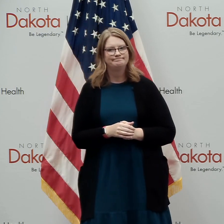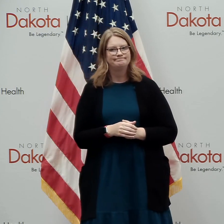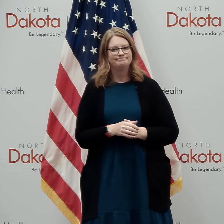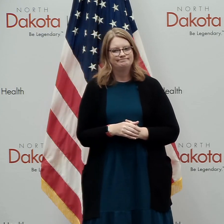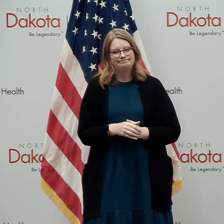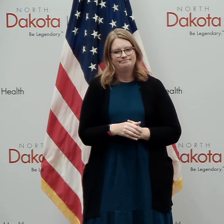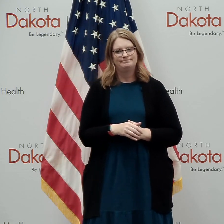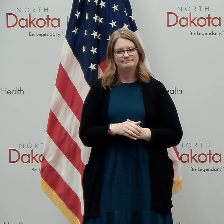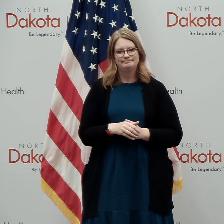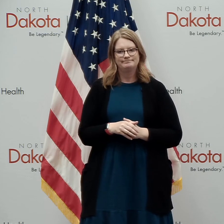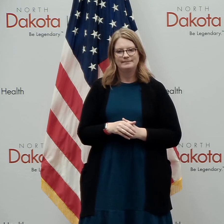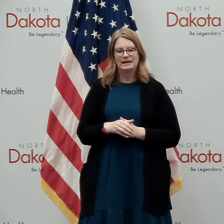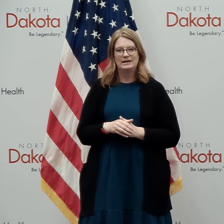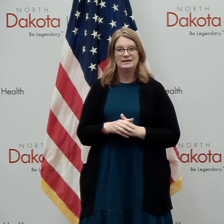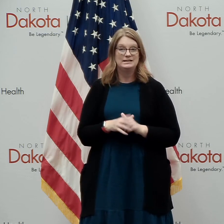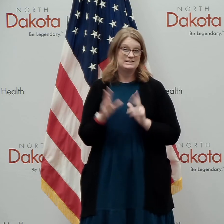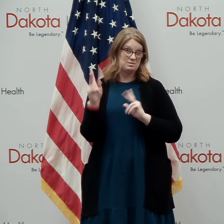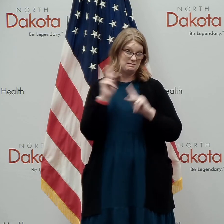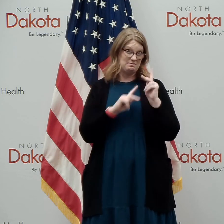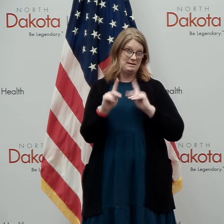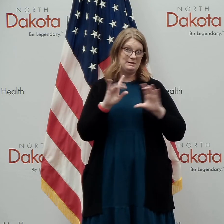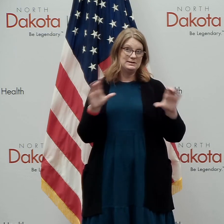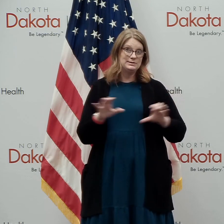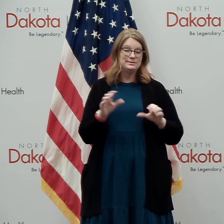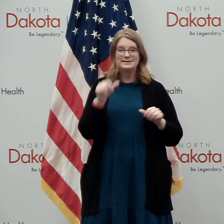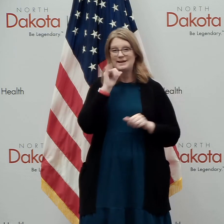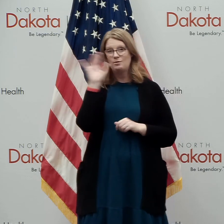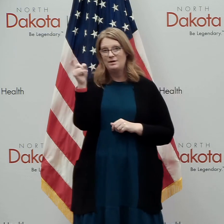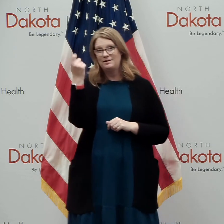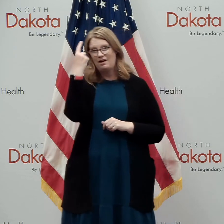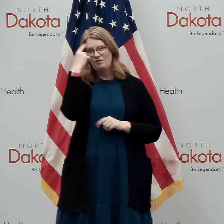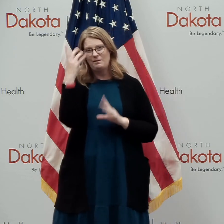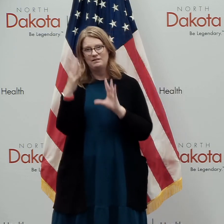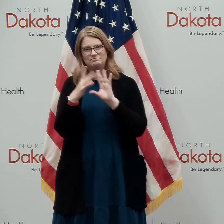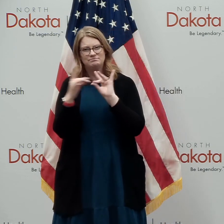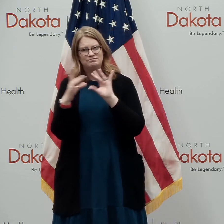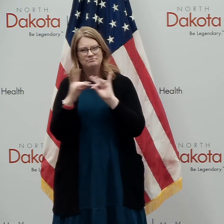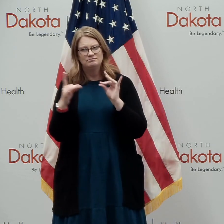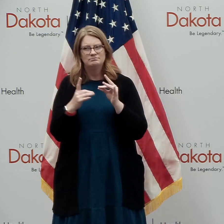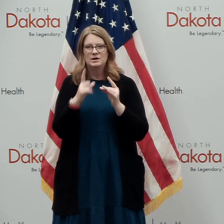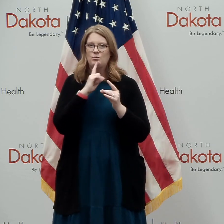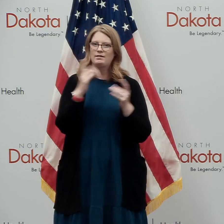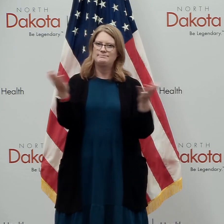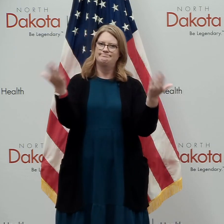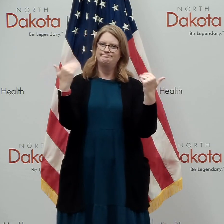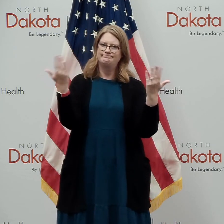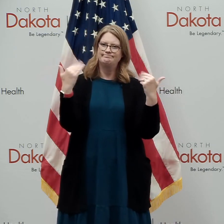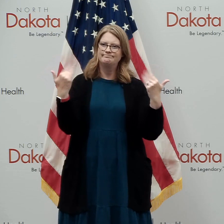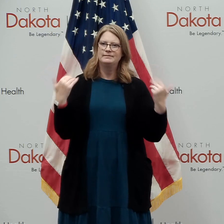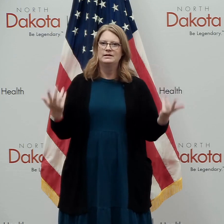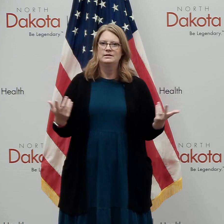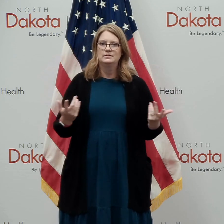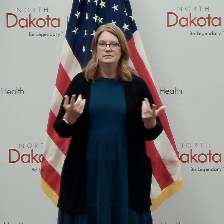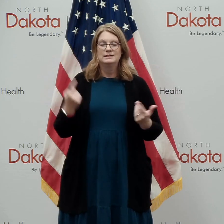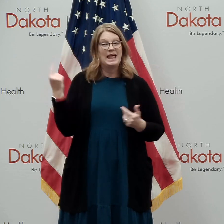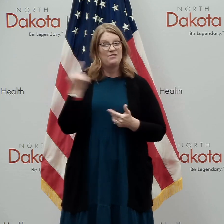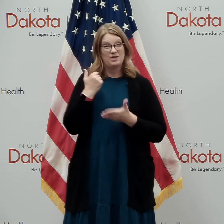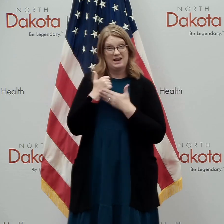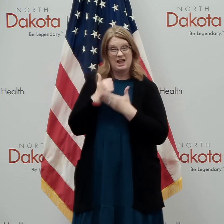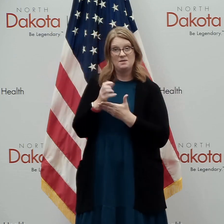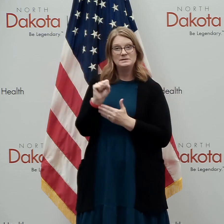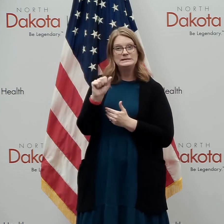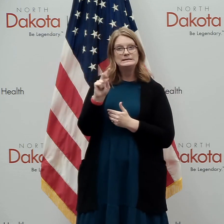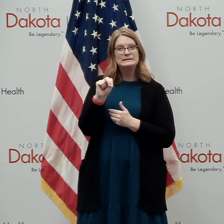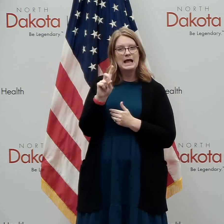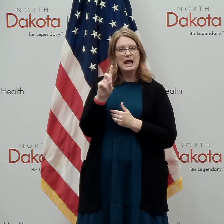again, it's what people do. It's not what government says, and we'd love to have people, join in the fight to help. Just like everybody jumped in and helped sandbag, everybody